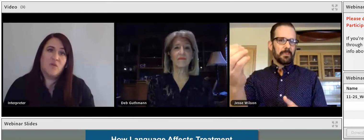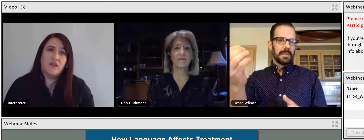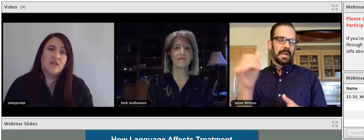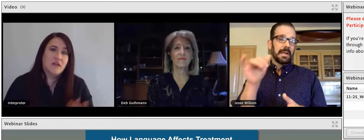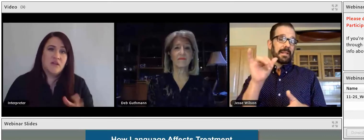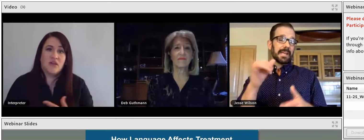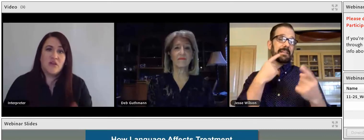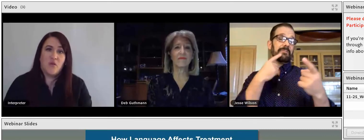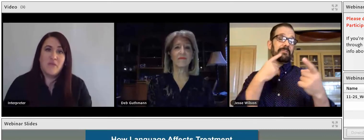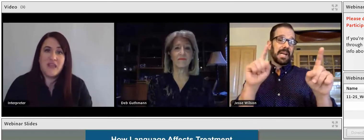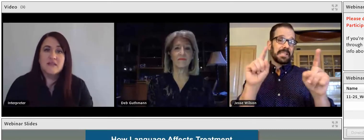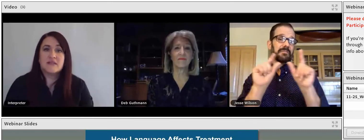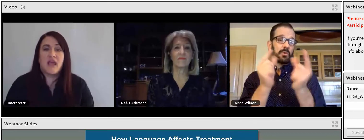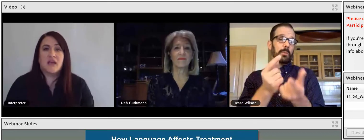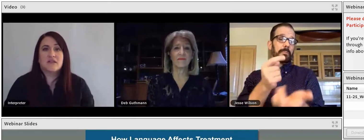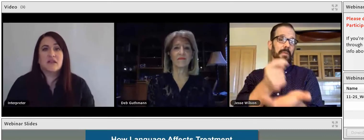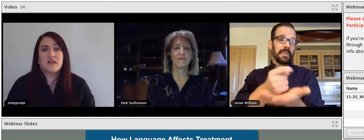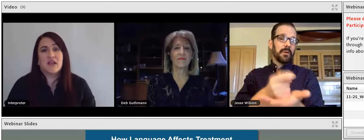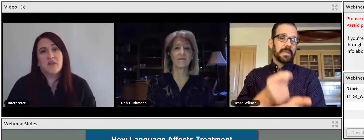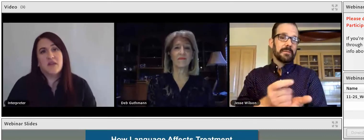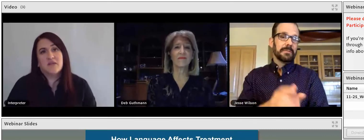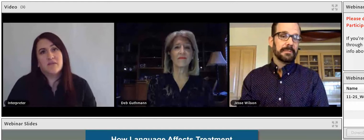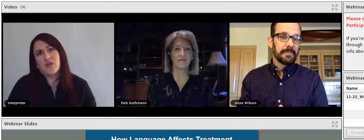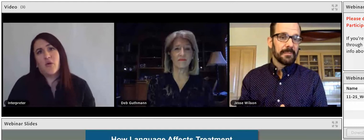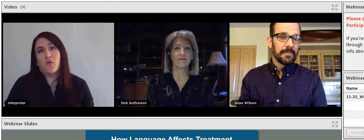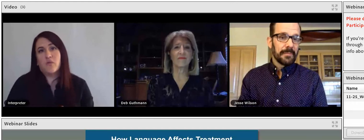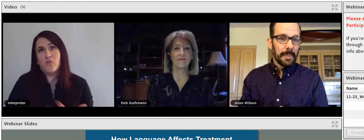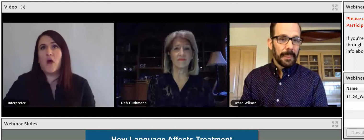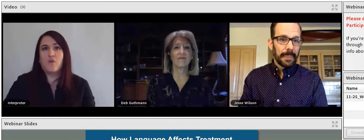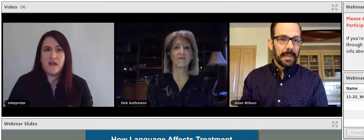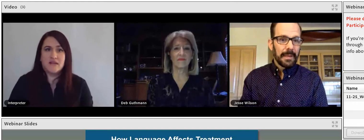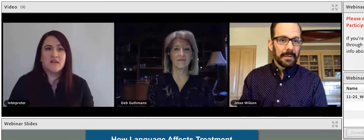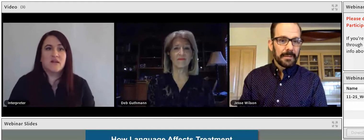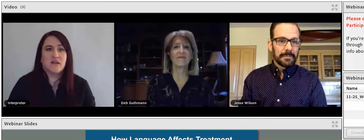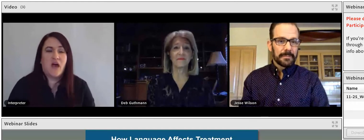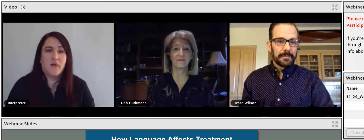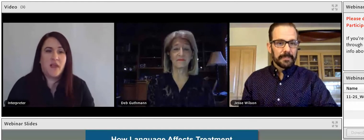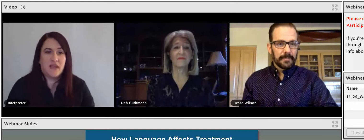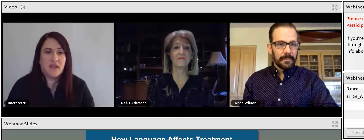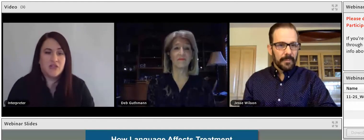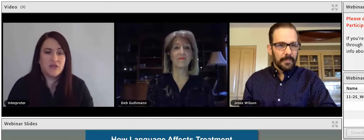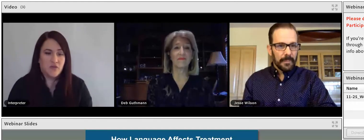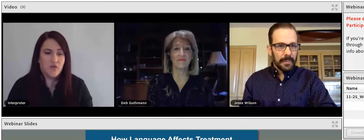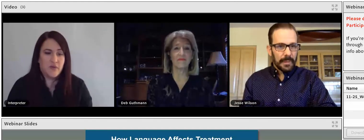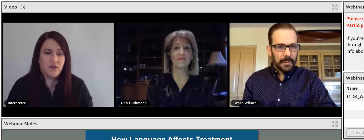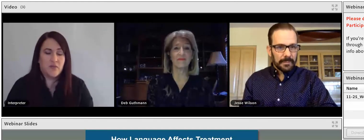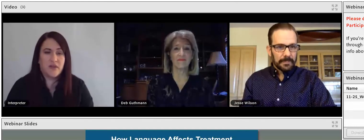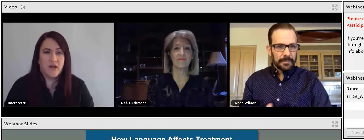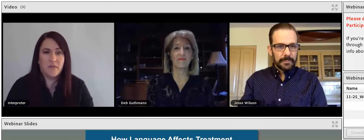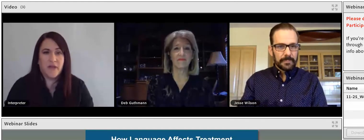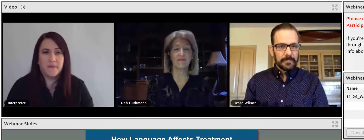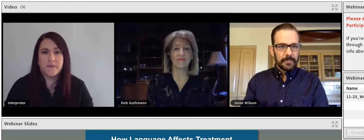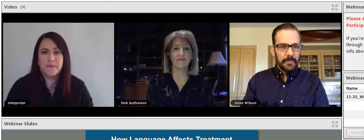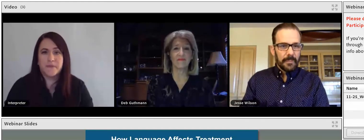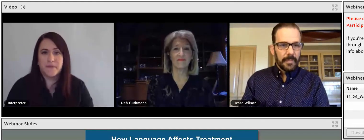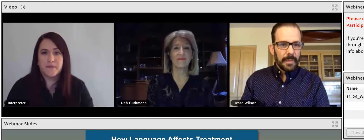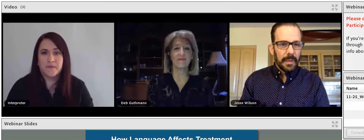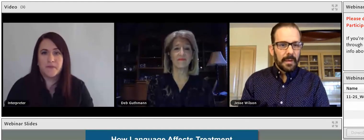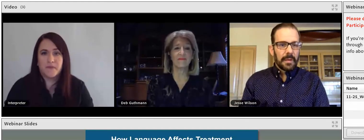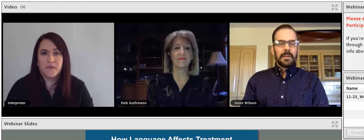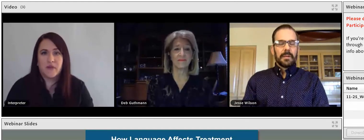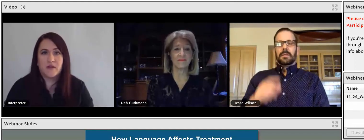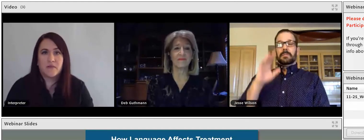rely heavily on one, means, and that can be, a way to help engage the group in group